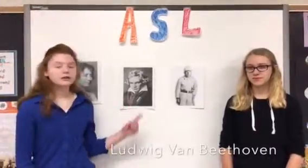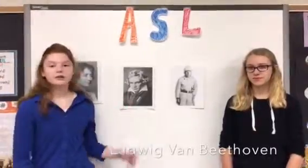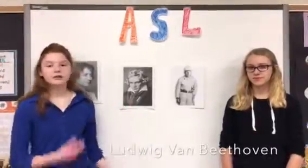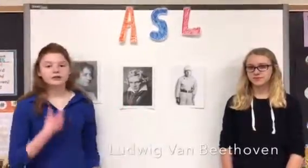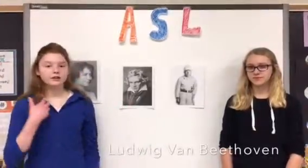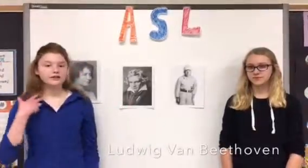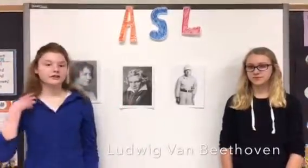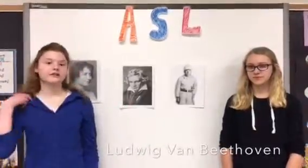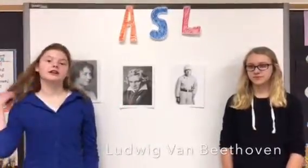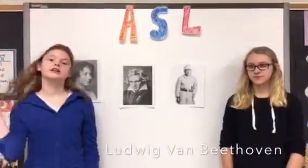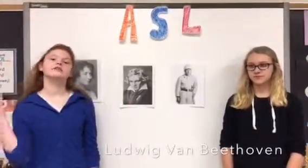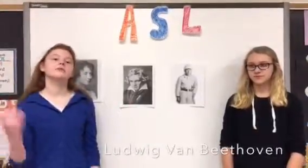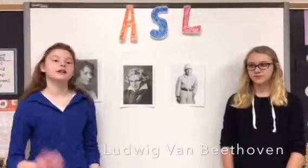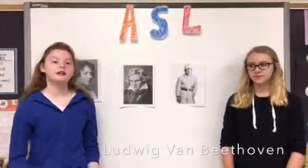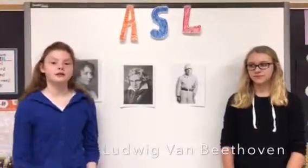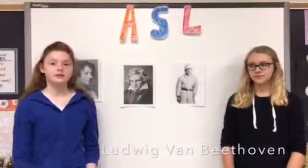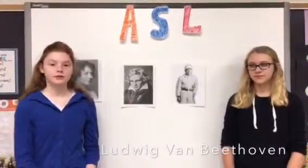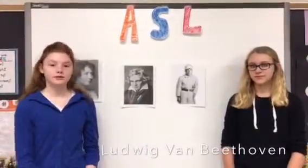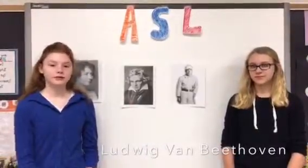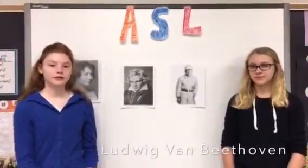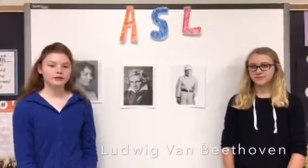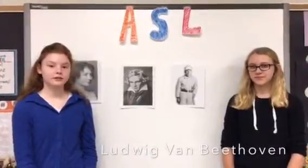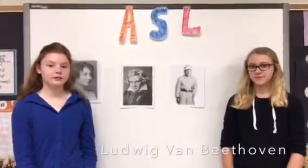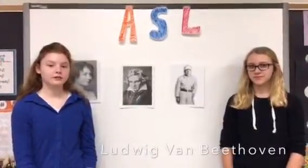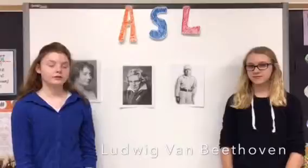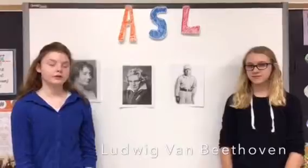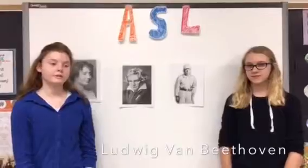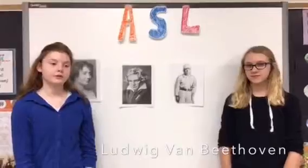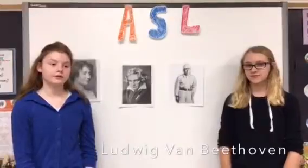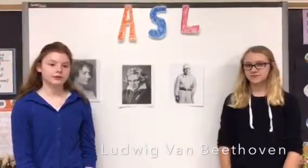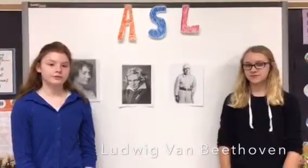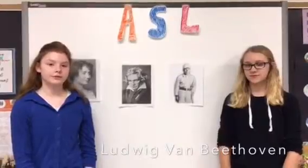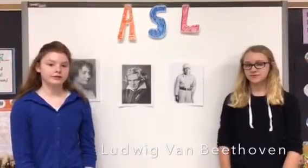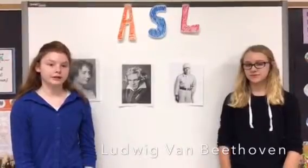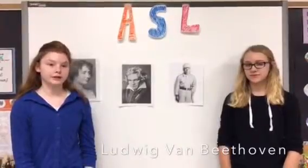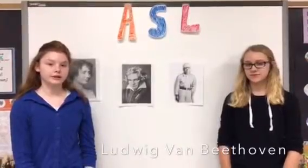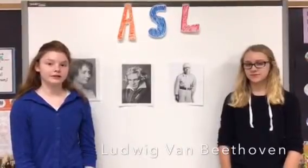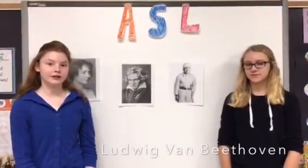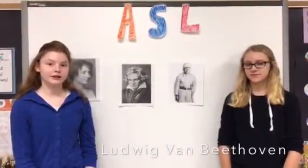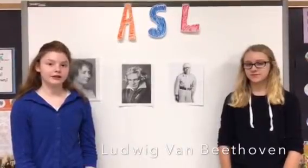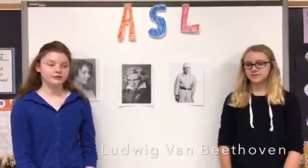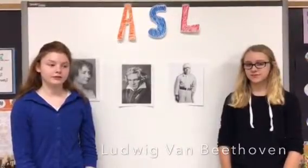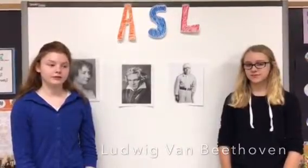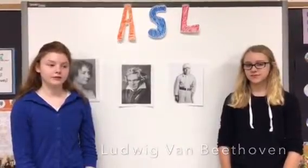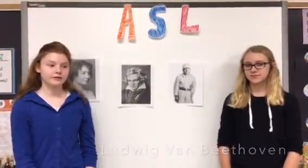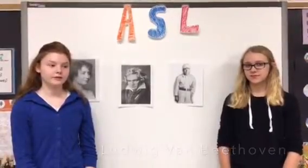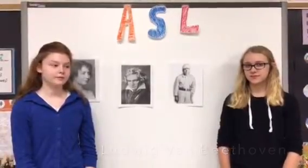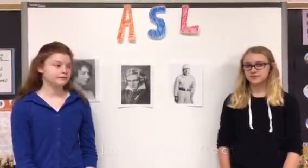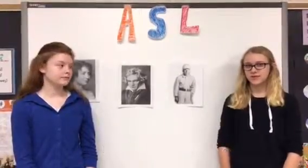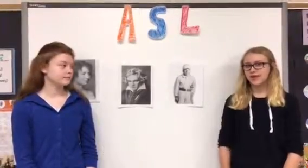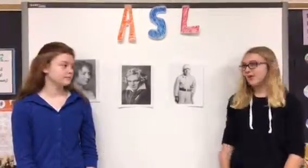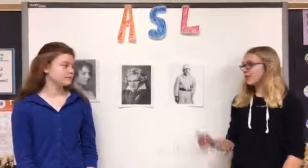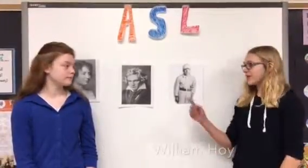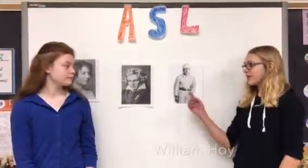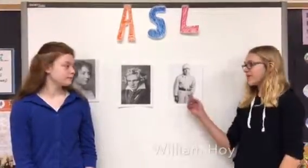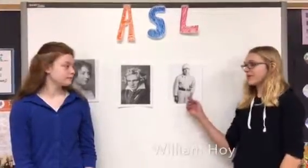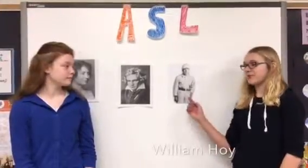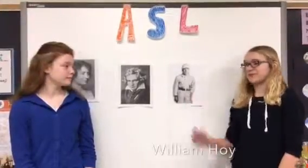who had lost his hearing at age 28, but still continues to compose famous music, then died at age 57. William Hoy was a